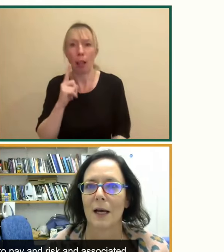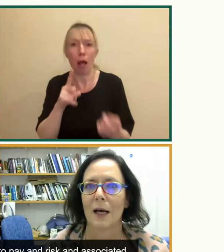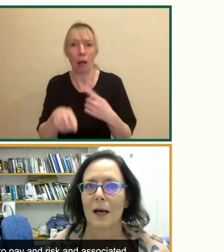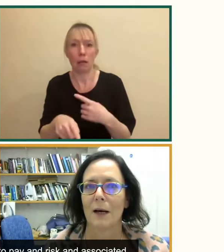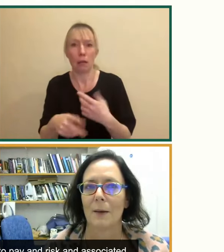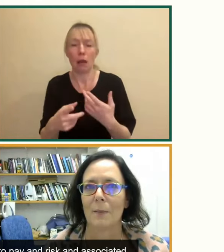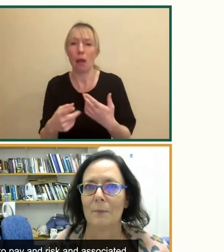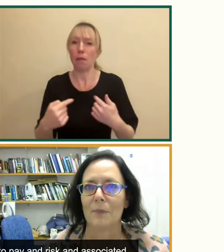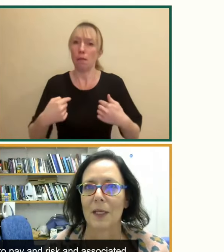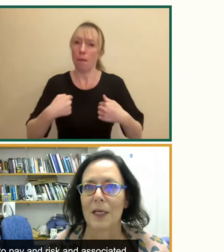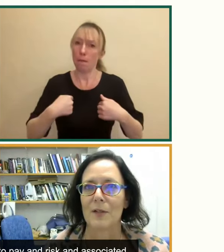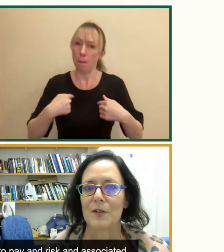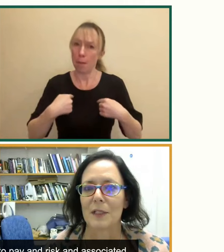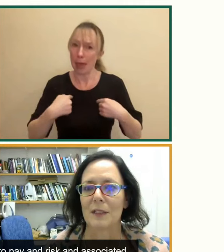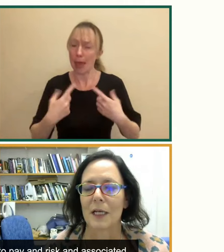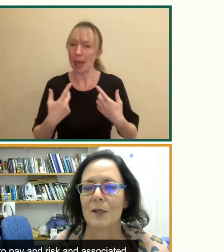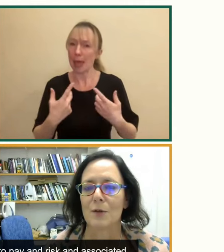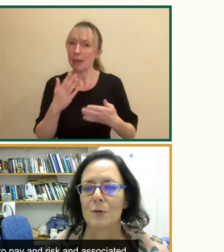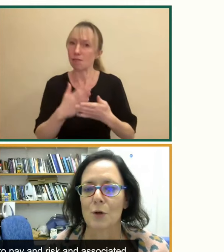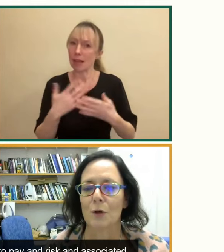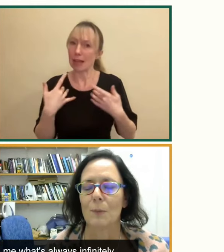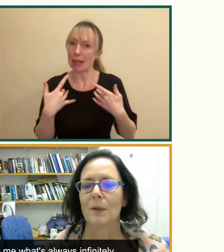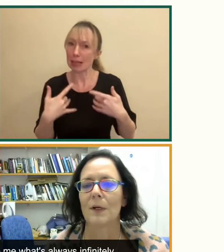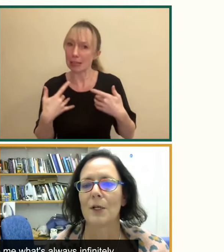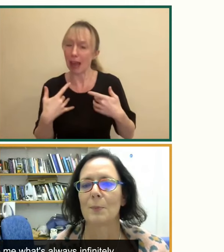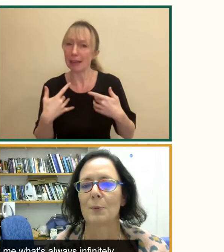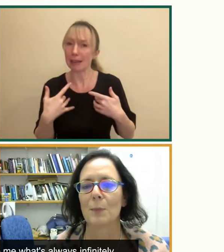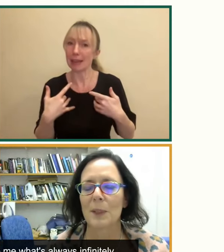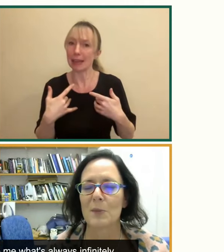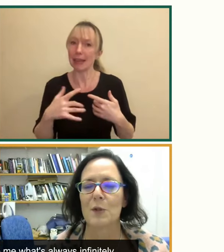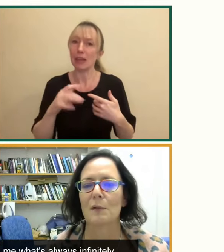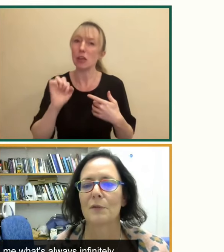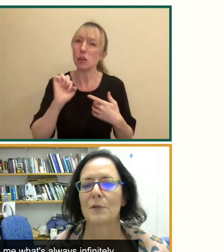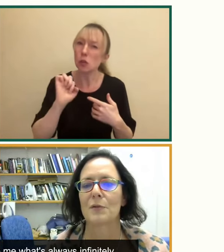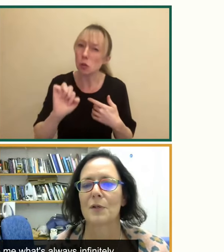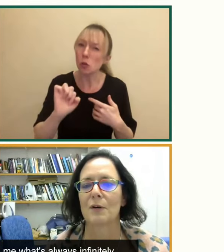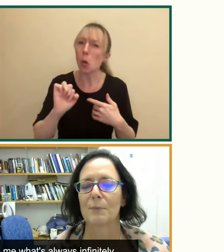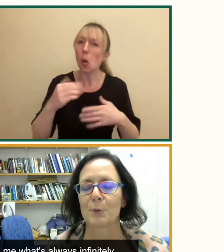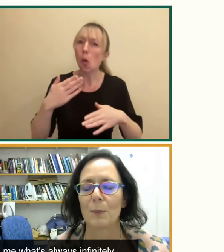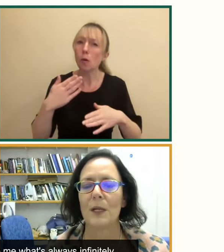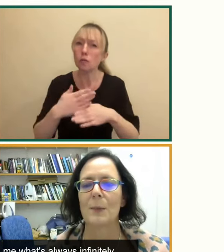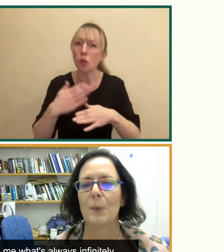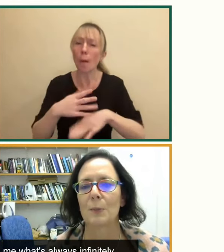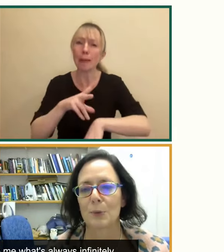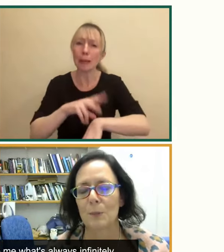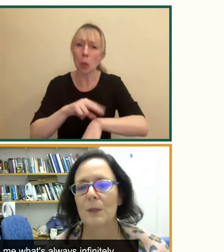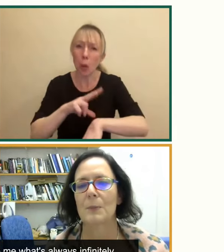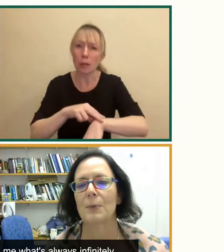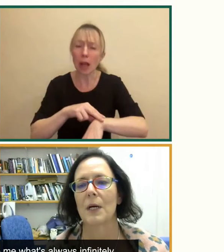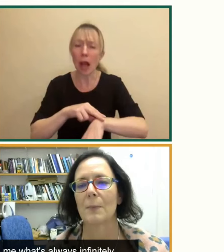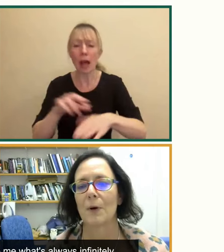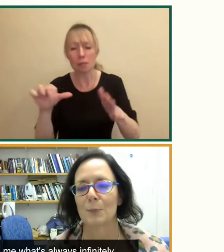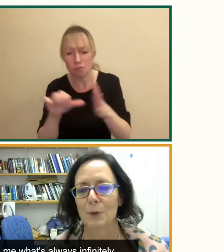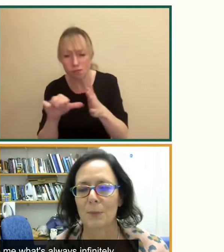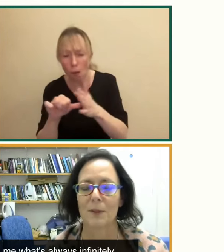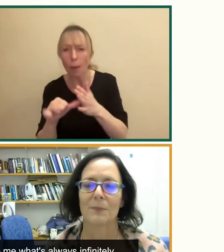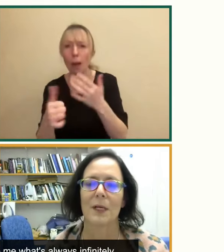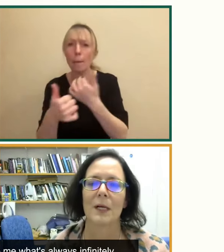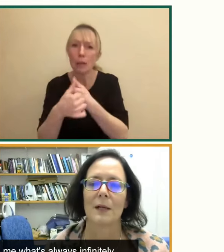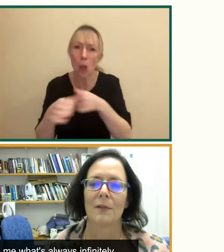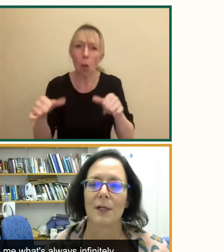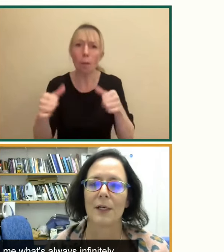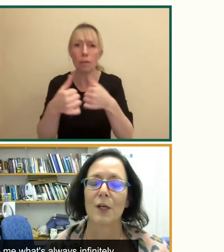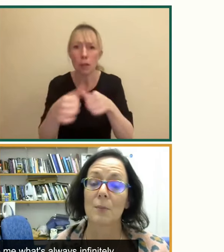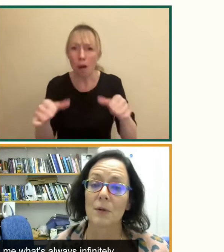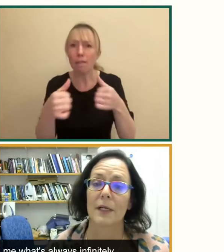exciting is that in your job, you're problem solvers of problem upon problem upon